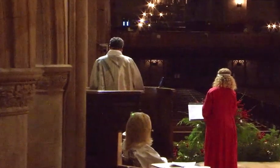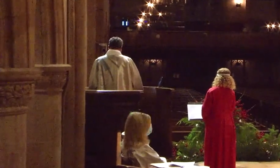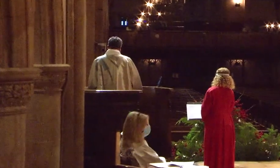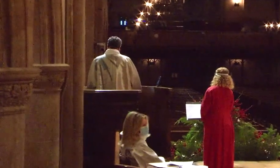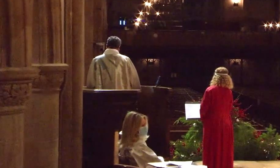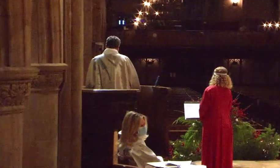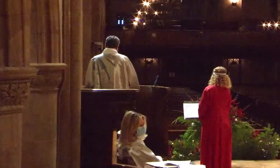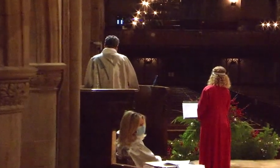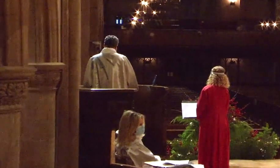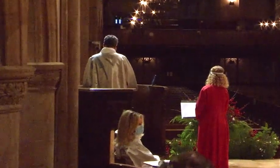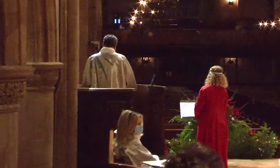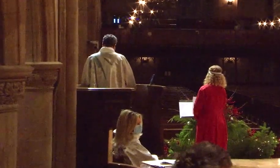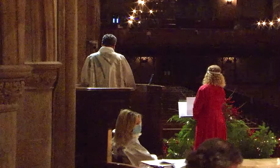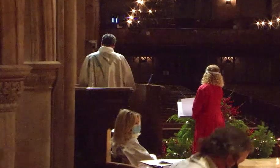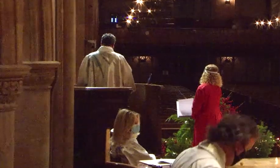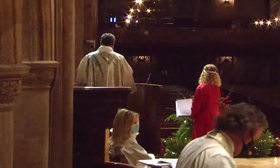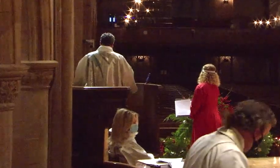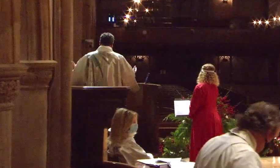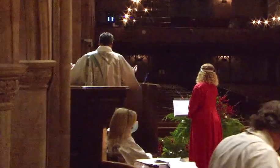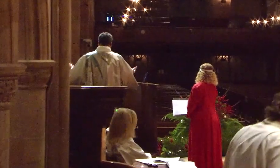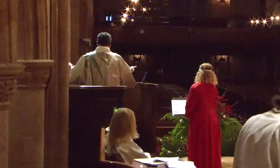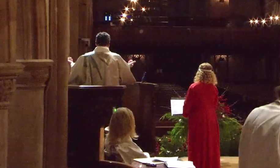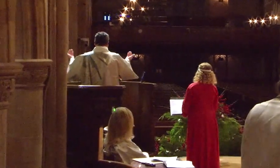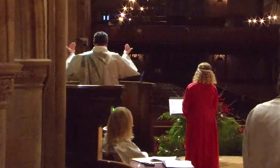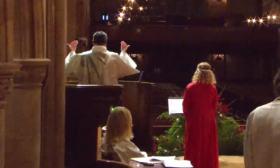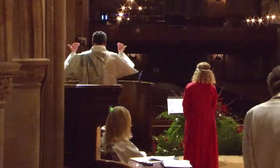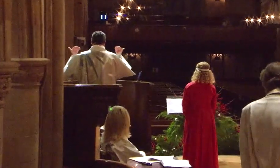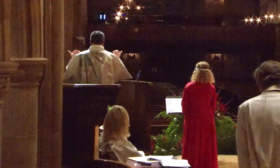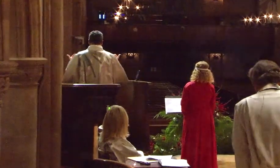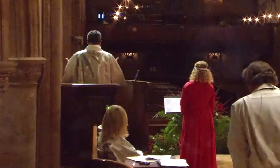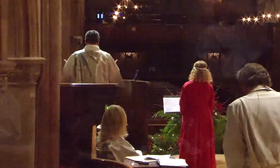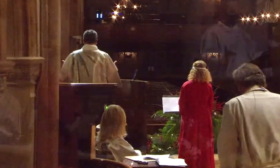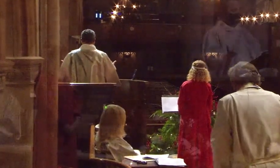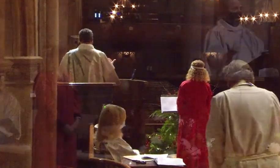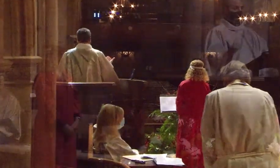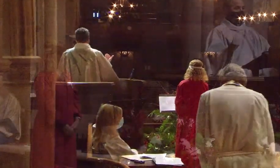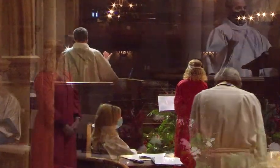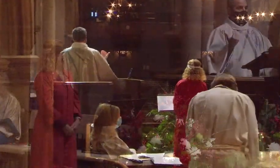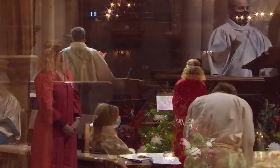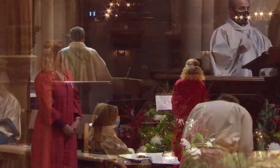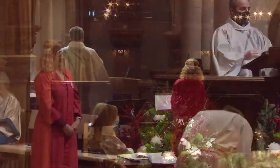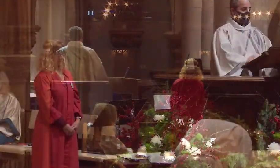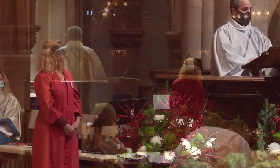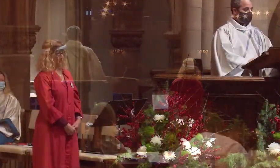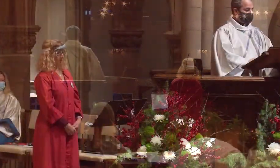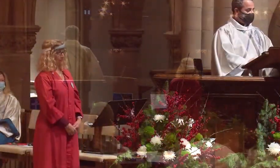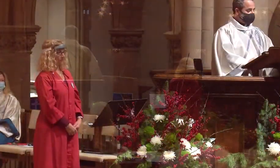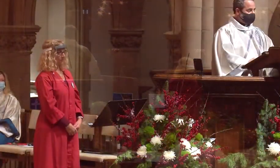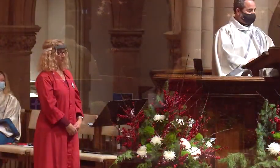Tal vez puede ser una parábola de cómo abrazamos a Dios dentro de nosotros mismos.